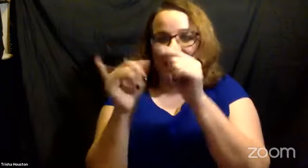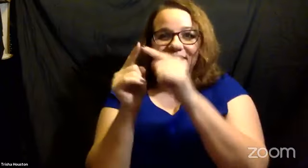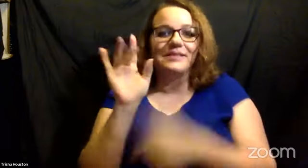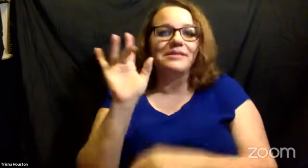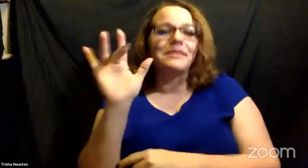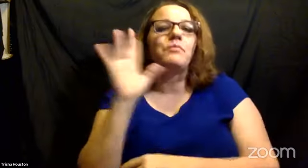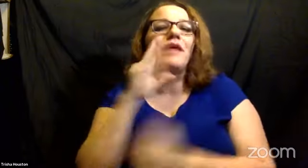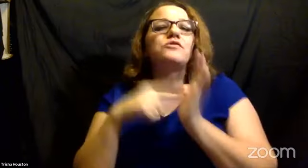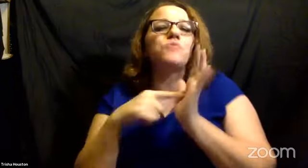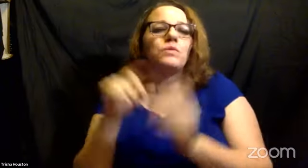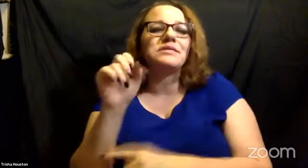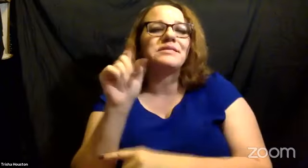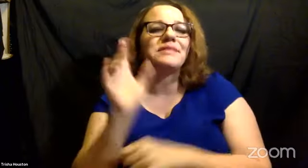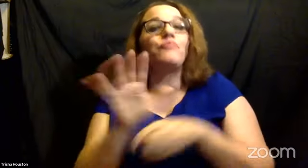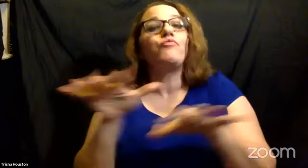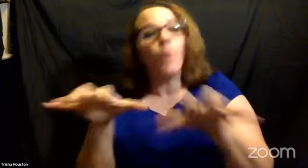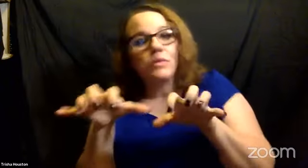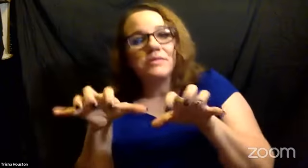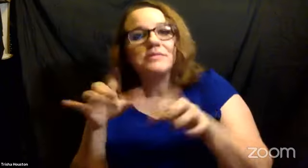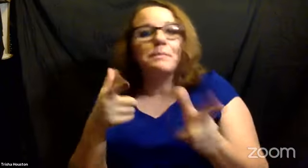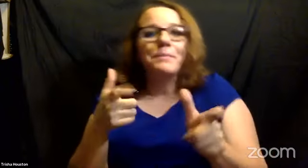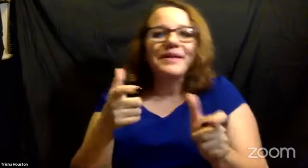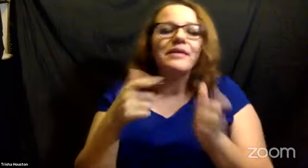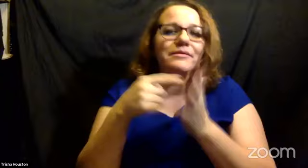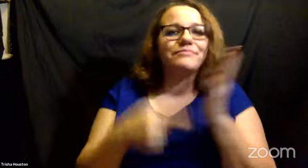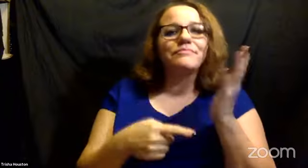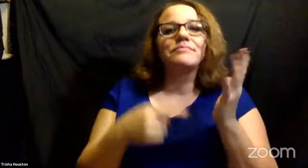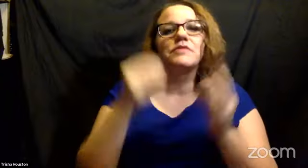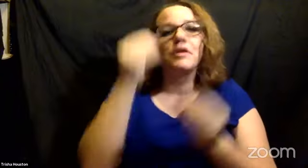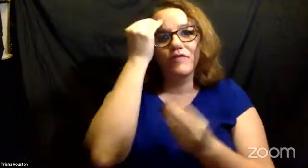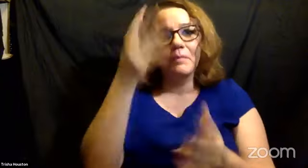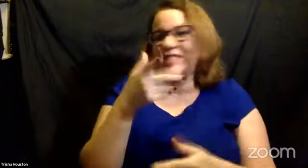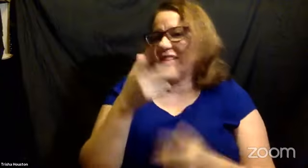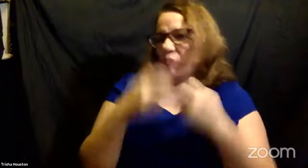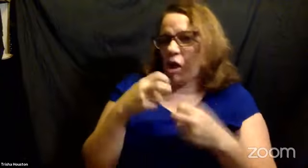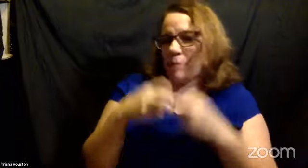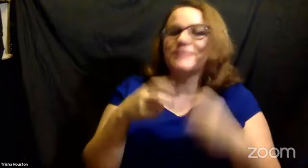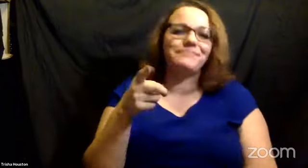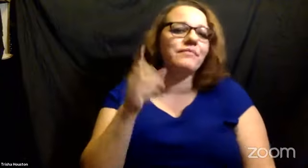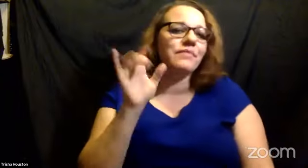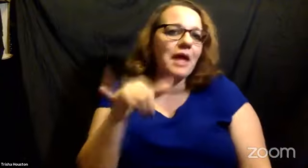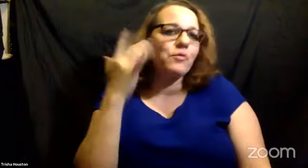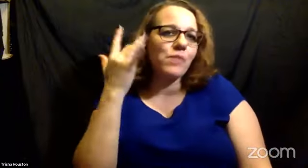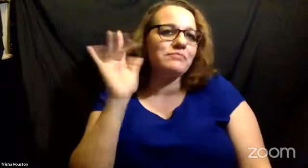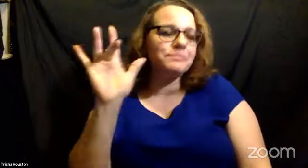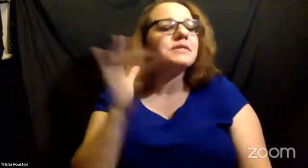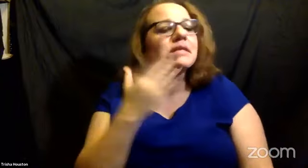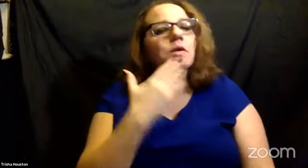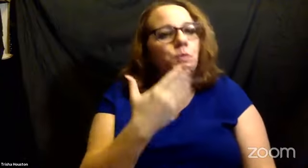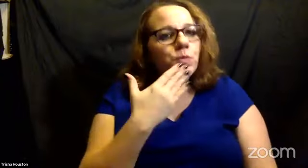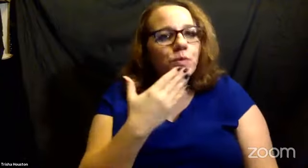And you can see your video status. There is a green check to see, you can check your speed and know if you're frozen or if you're having any